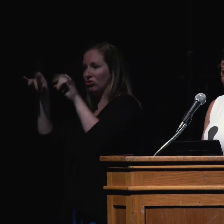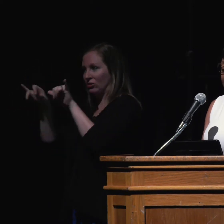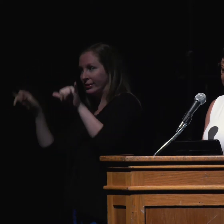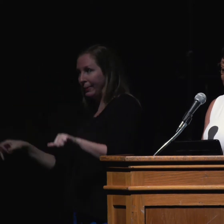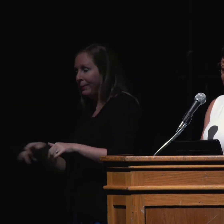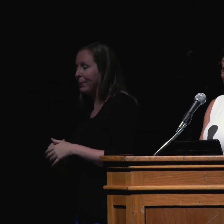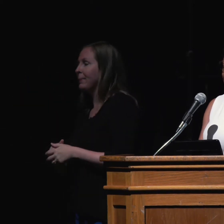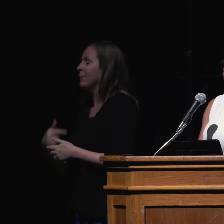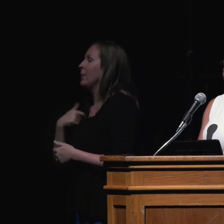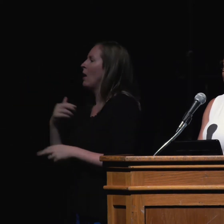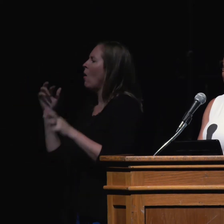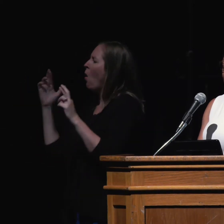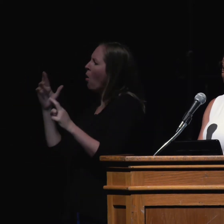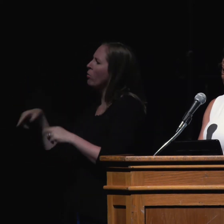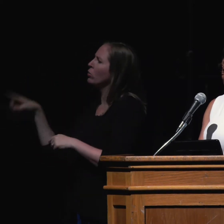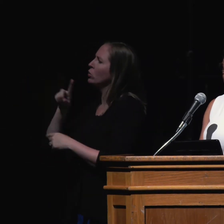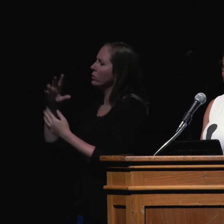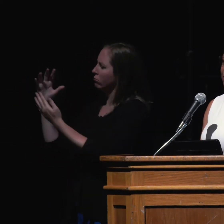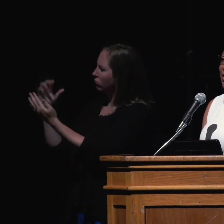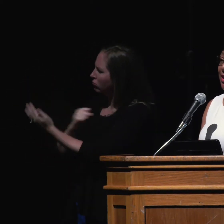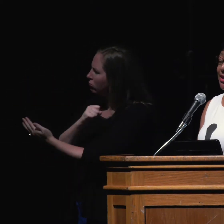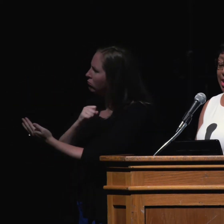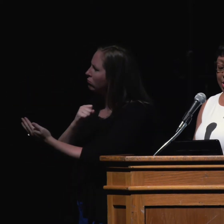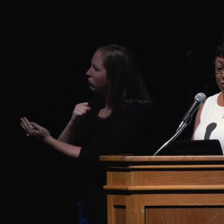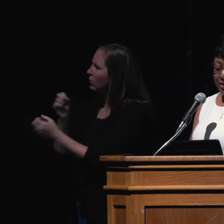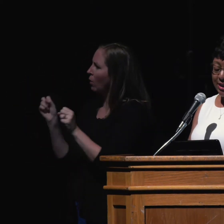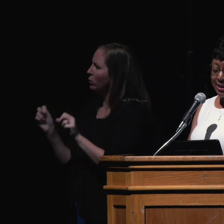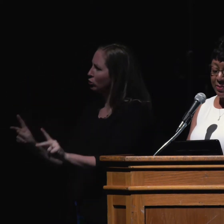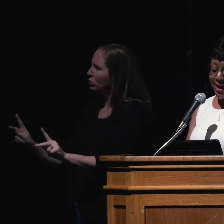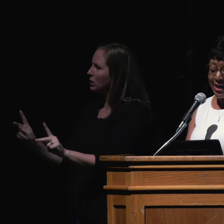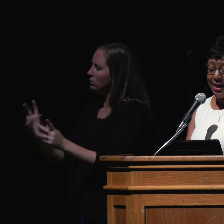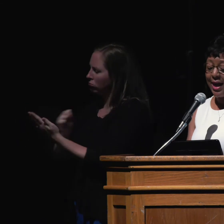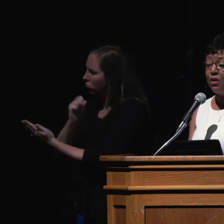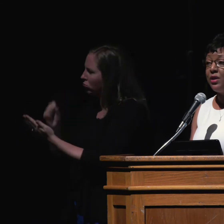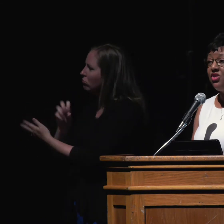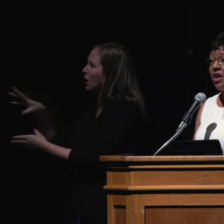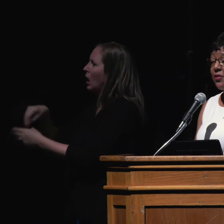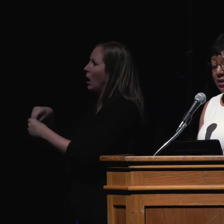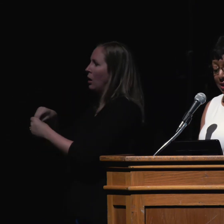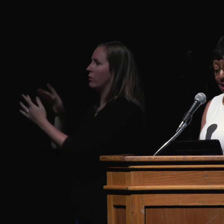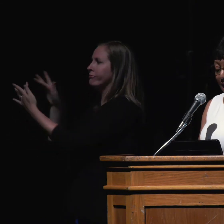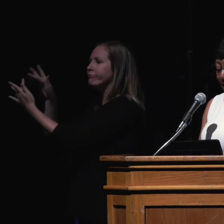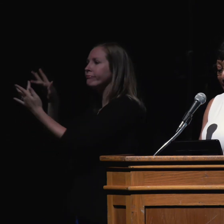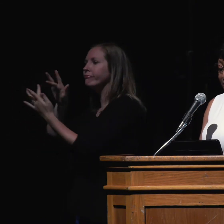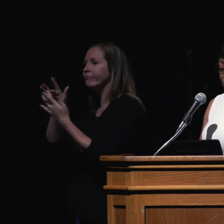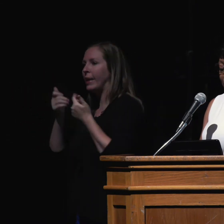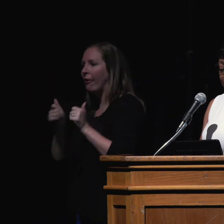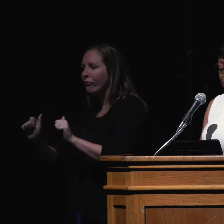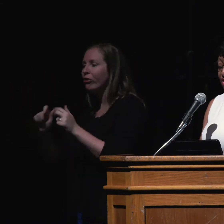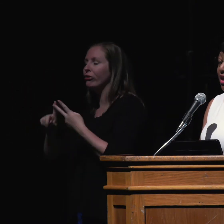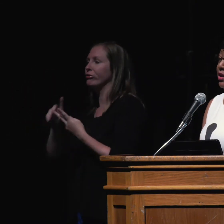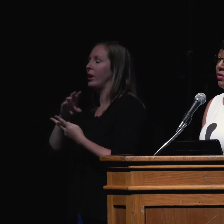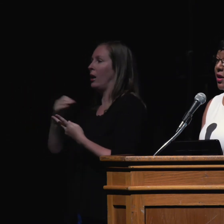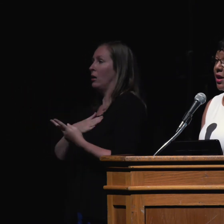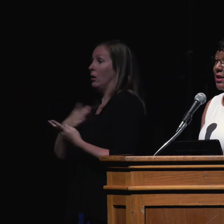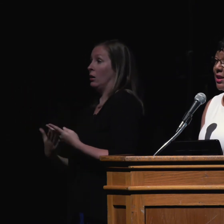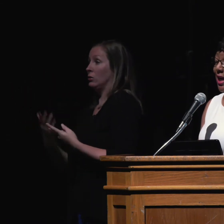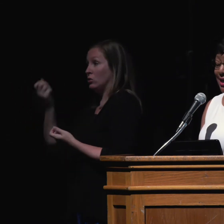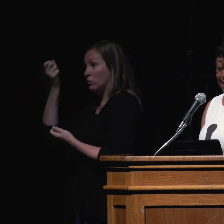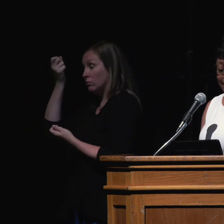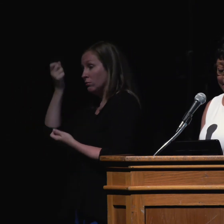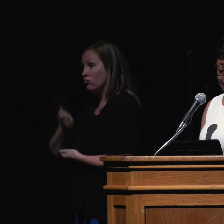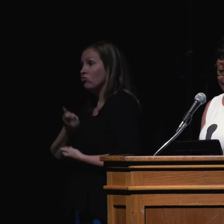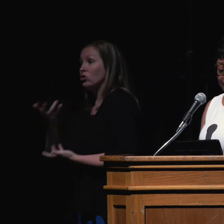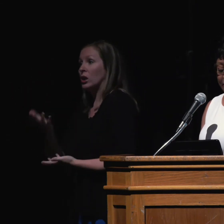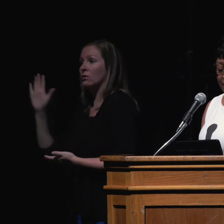I hope that you will take advantage of any opportunities to participate in outreach efforts and be willing to share your thoughts